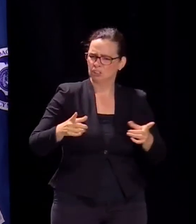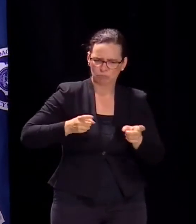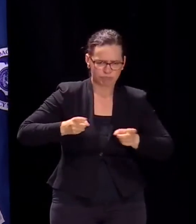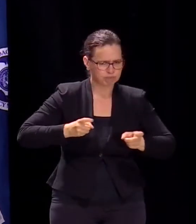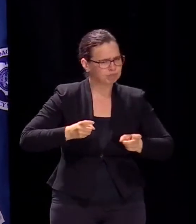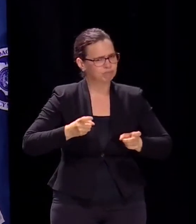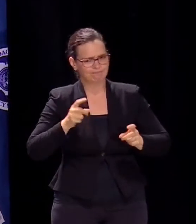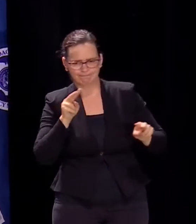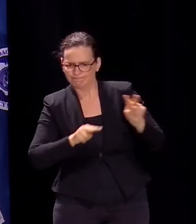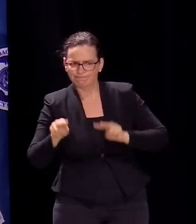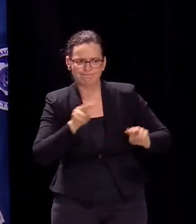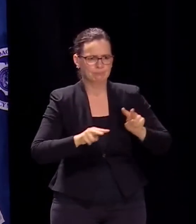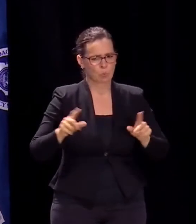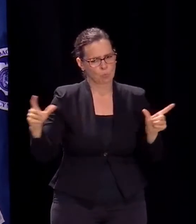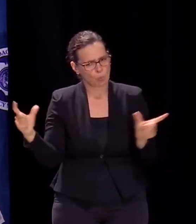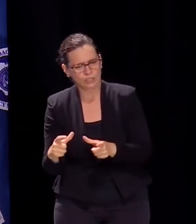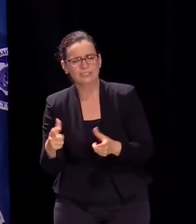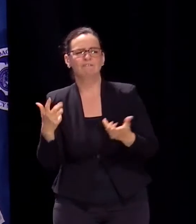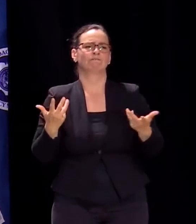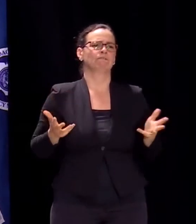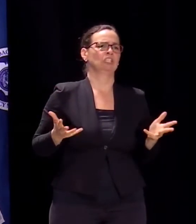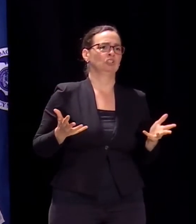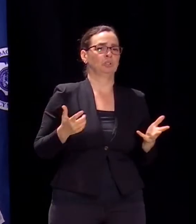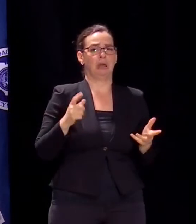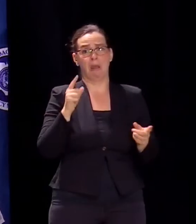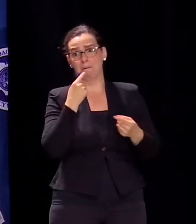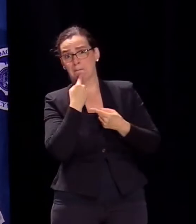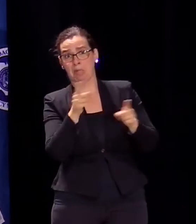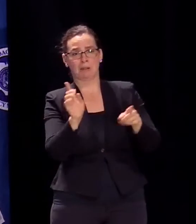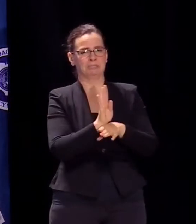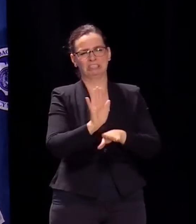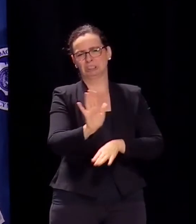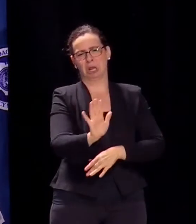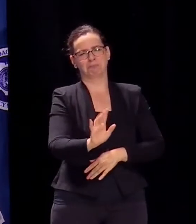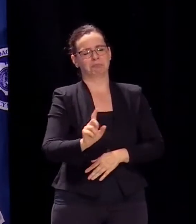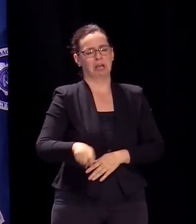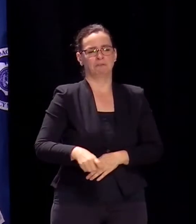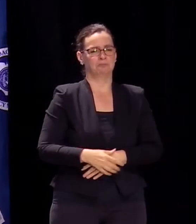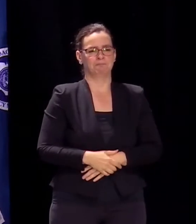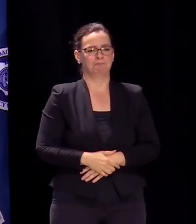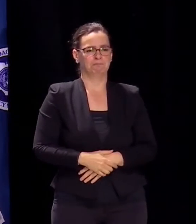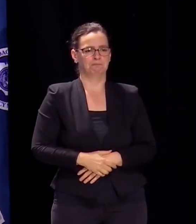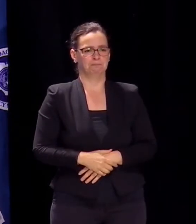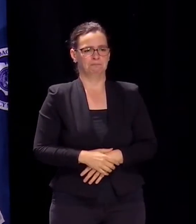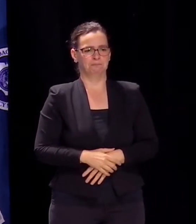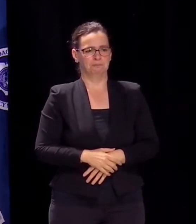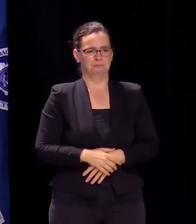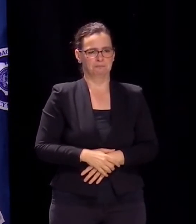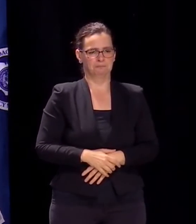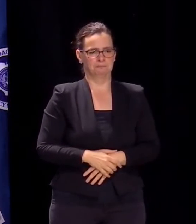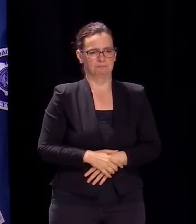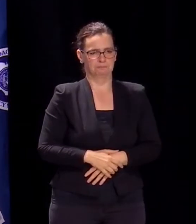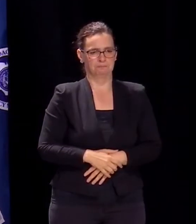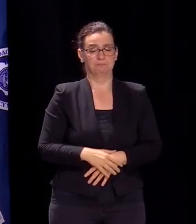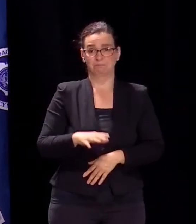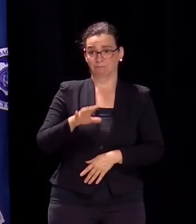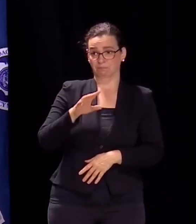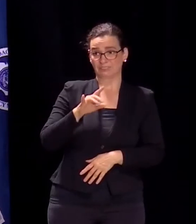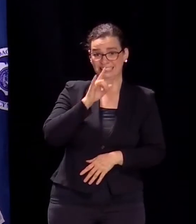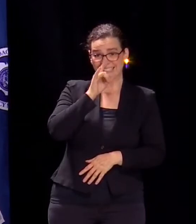in quarantine. When it comes to the malls reopening, specifically Destiny, do we know if they have this new